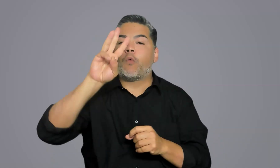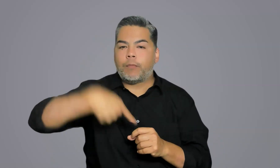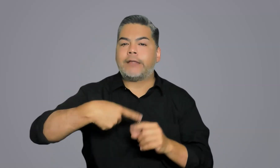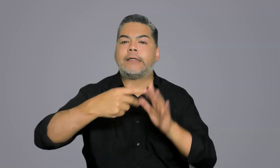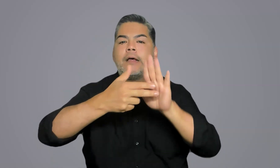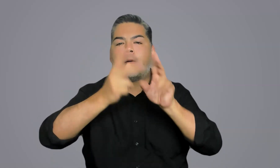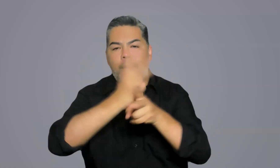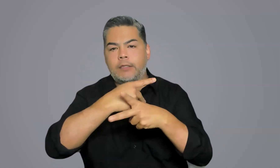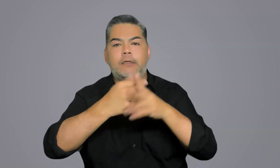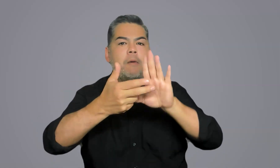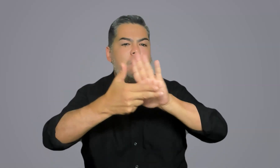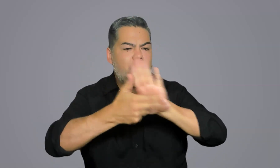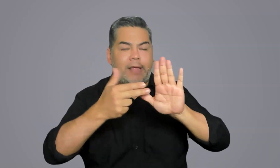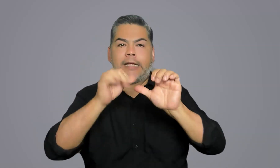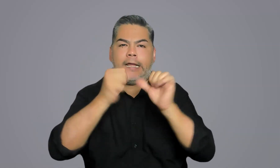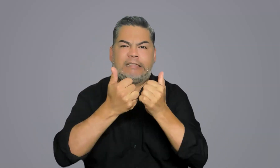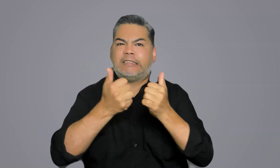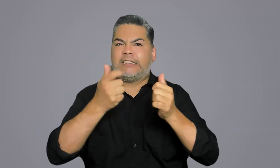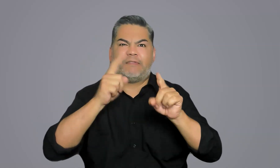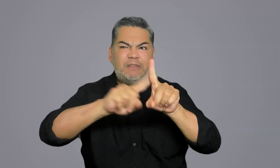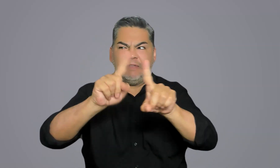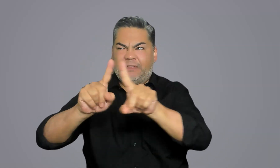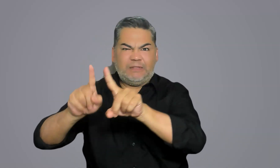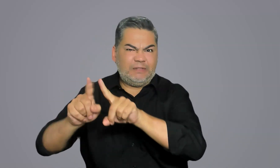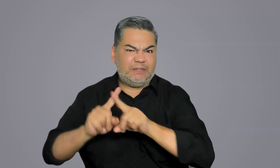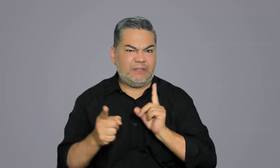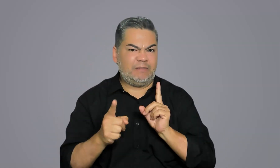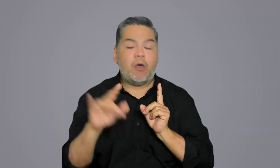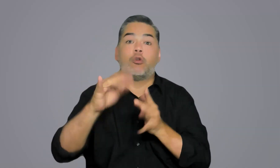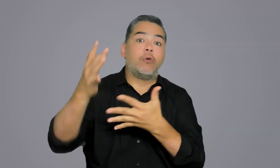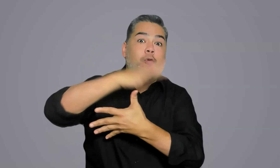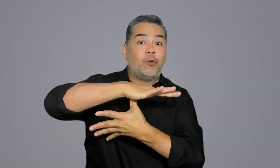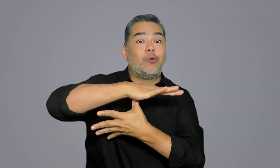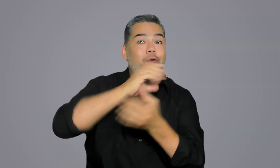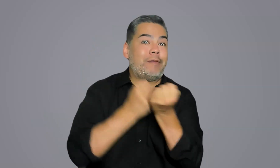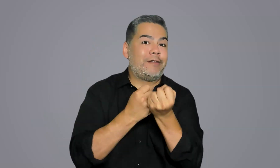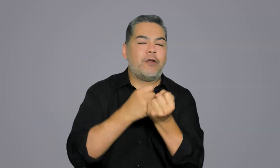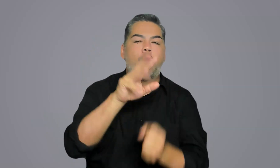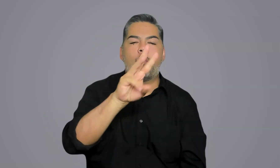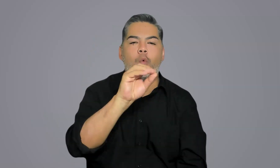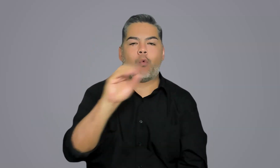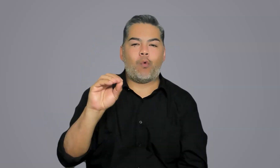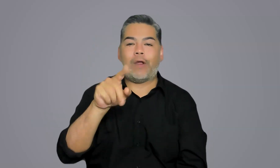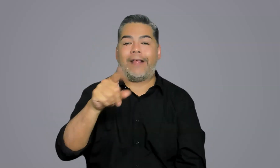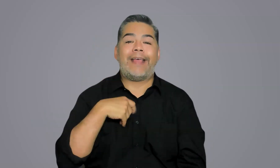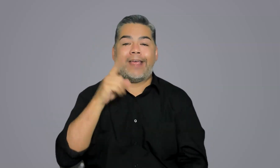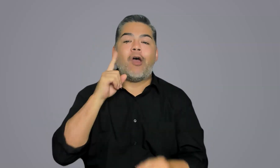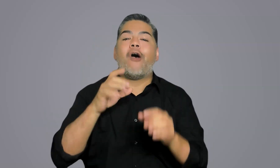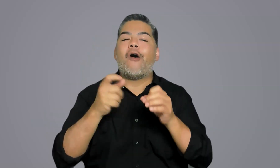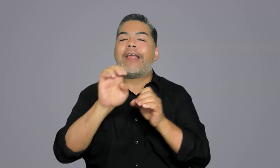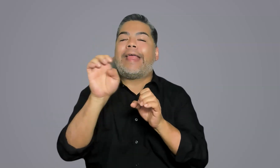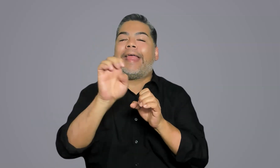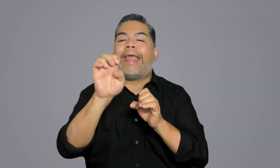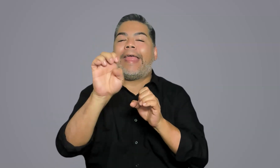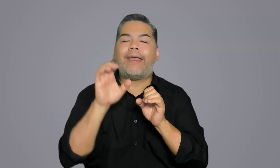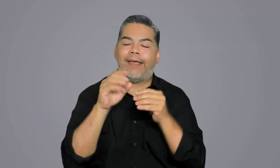of all sizes. Platinum sponsor, Woo. WooCommerce is the open-source e-commerce platform built on